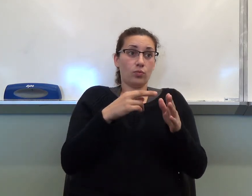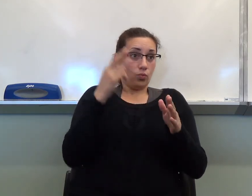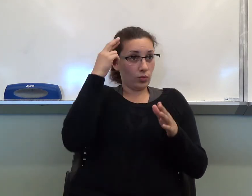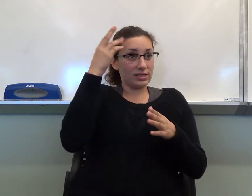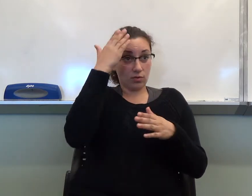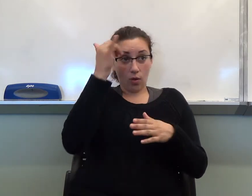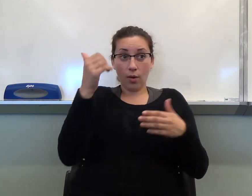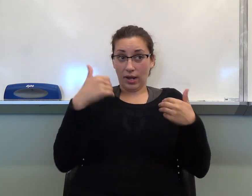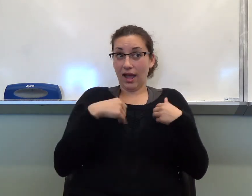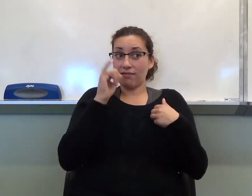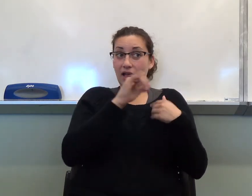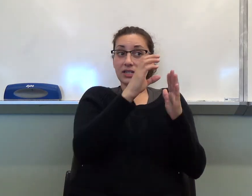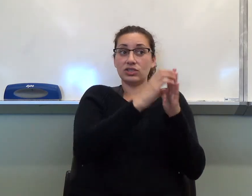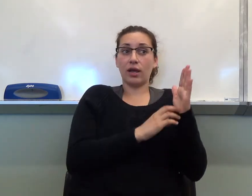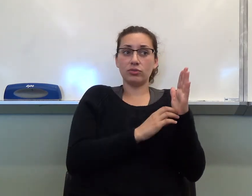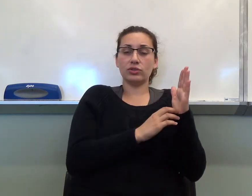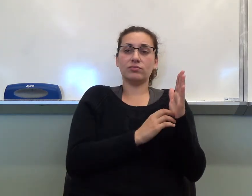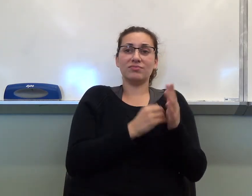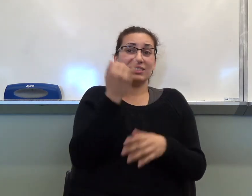Can't go to sleep over this chapter.